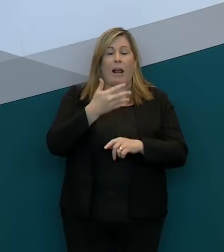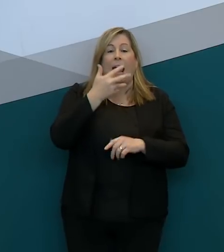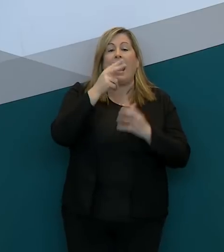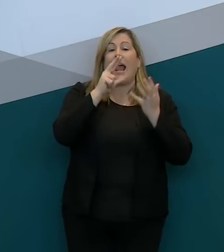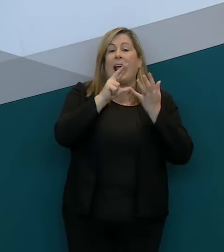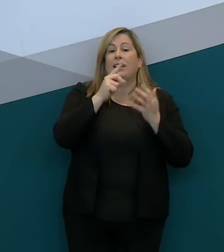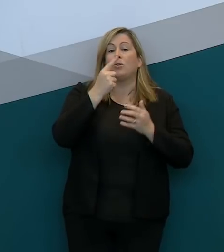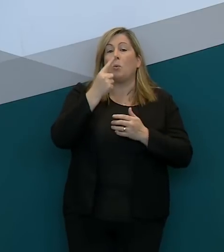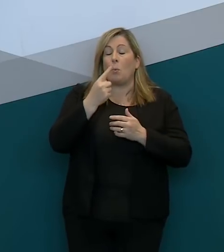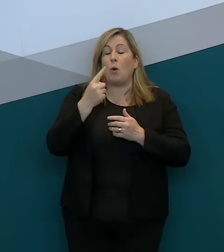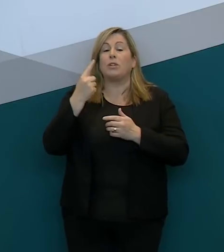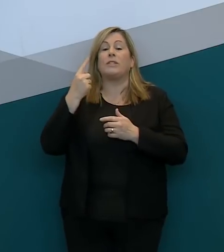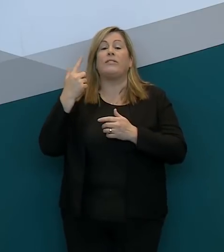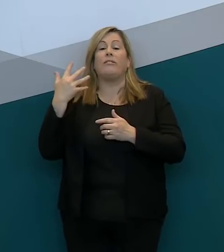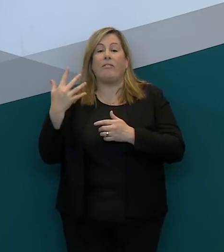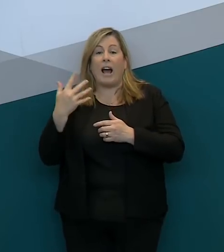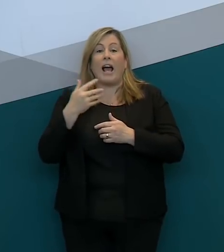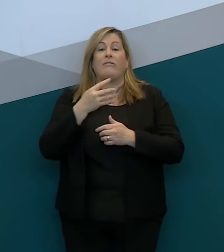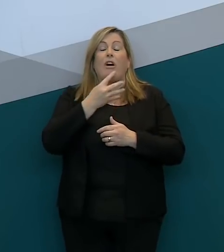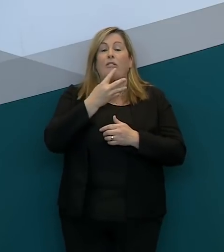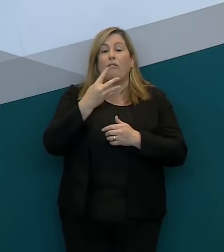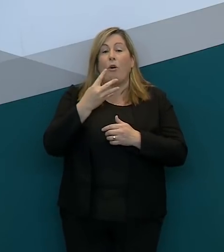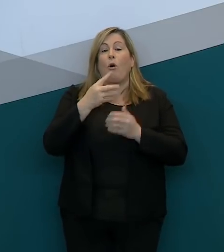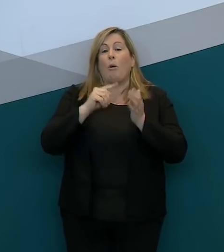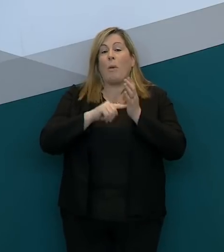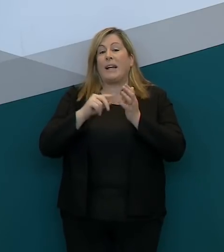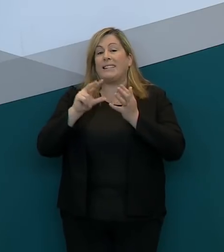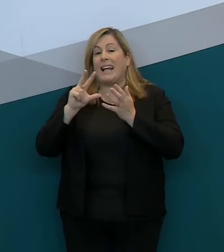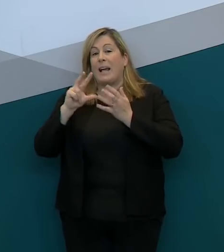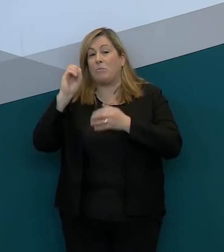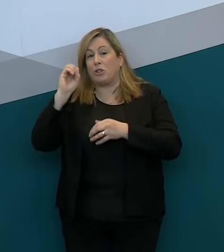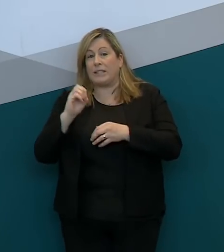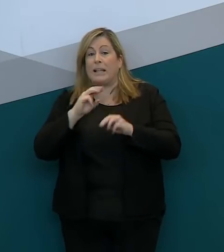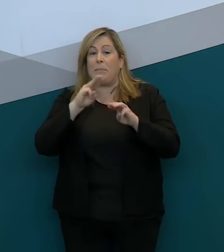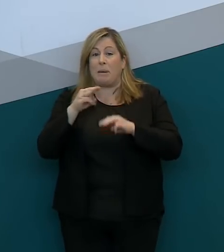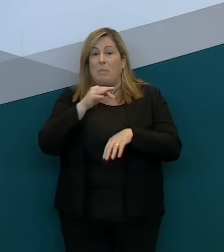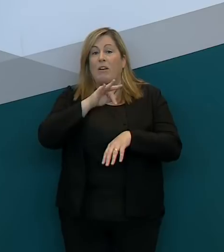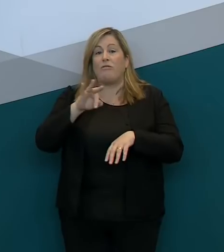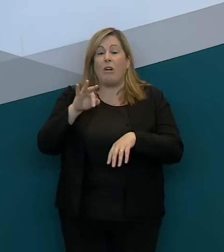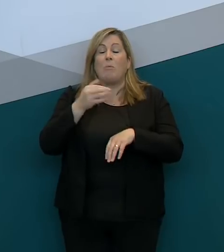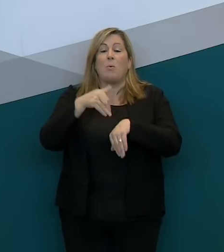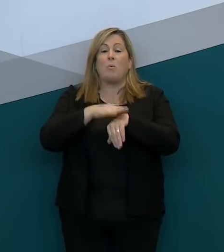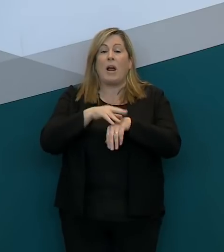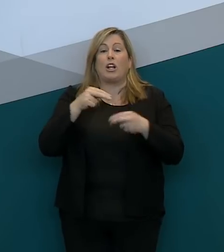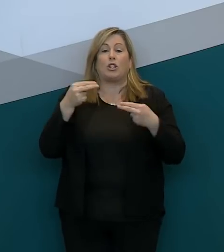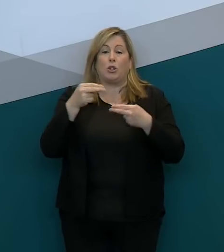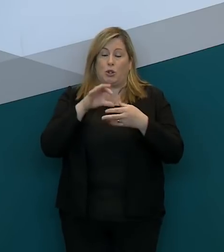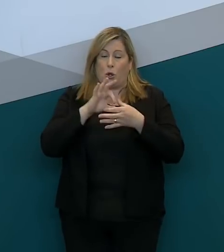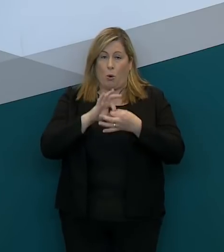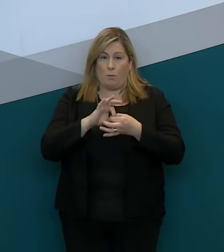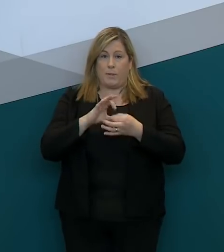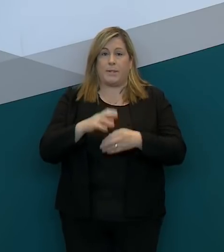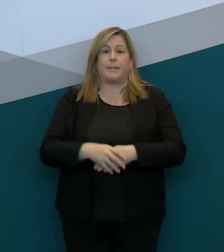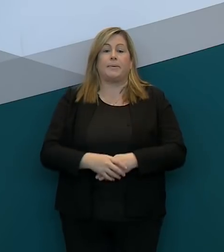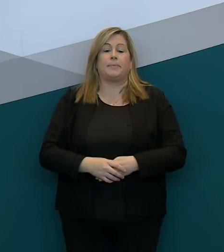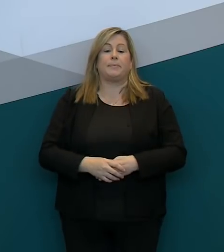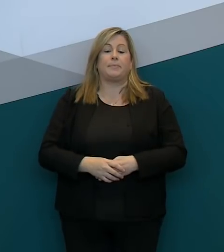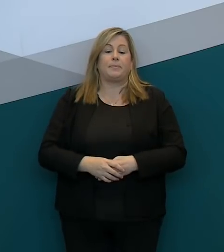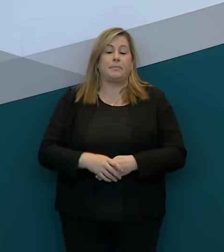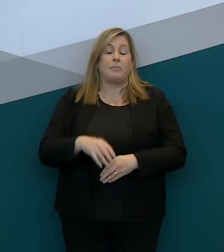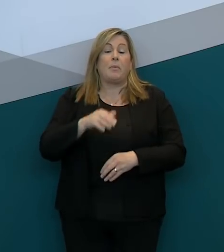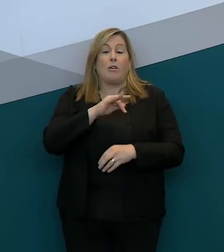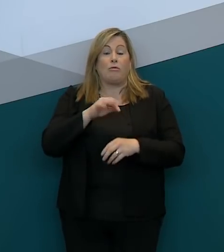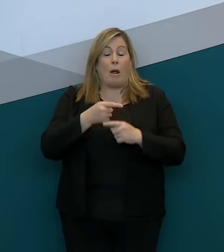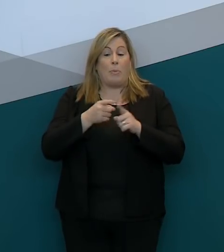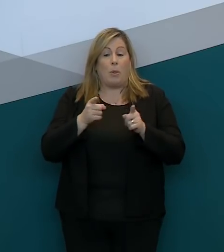which, or 54.8% of the total, are in respect of people who lived in nursing homes. And then of those